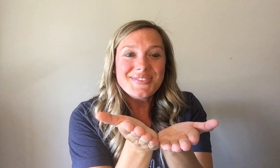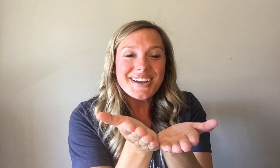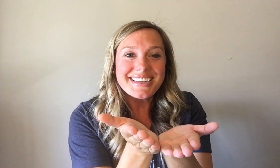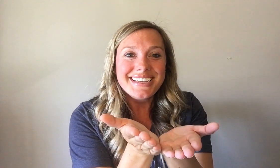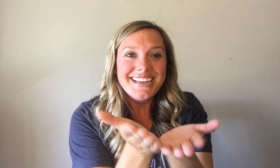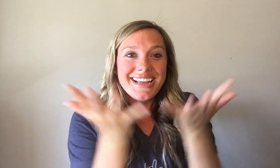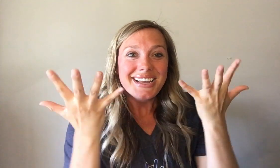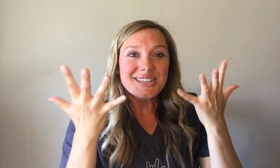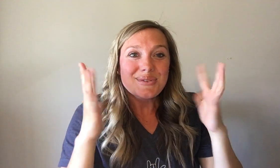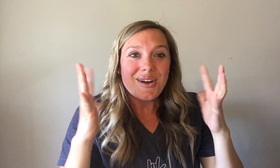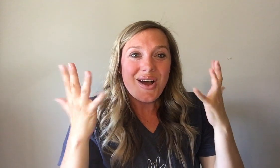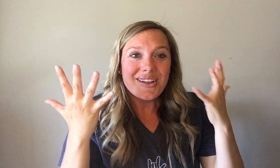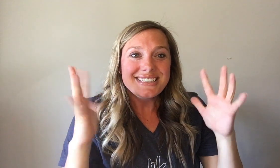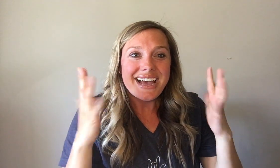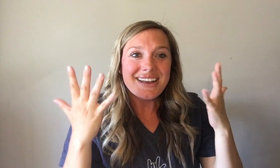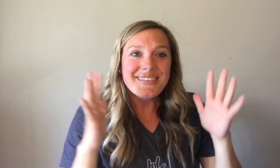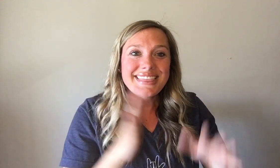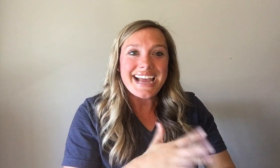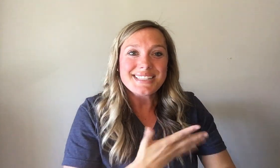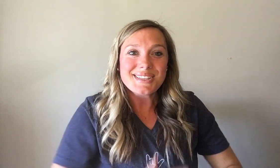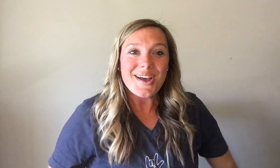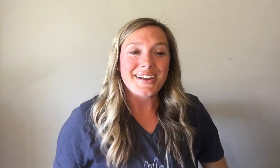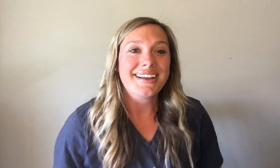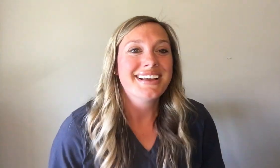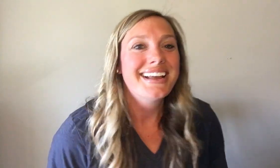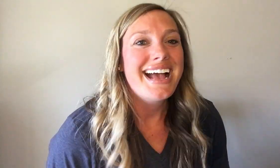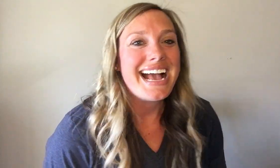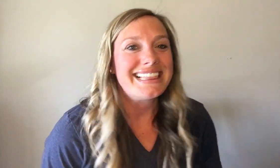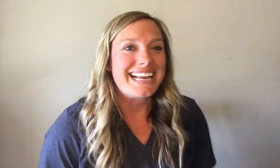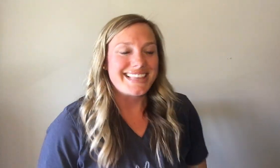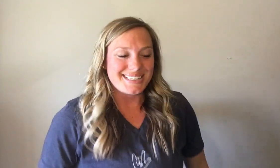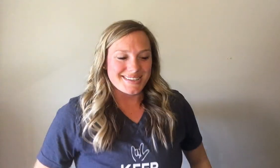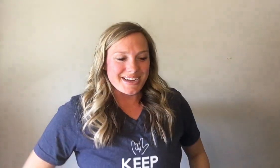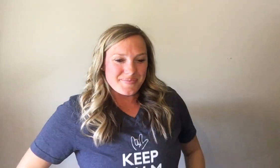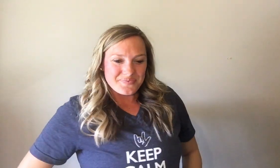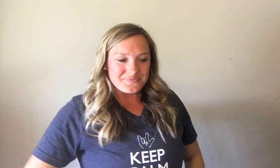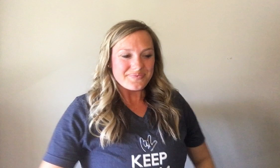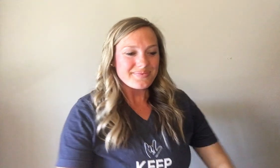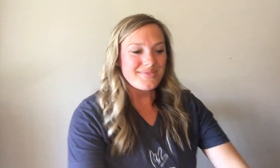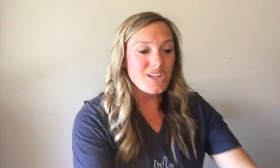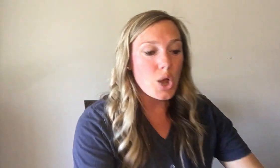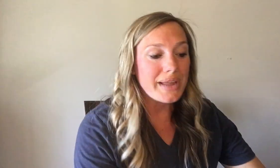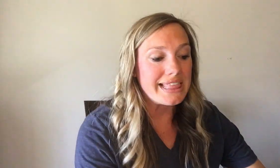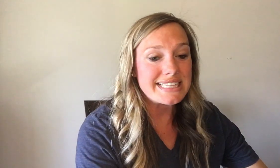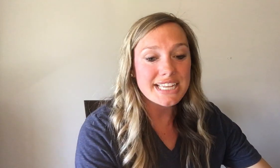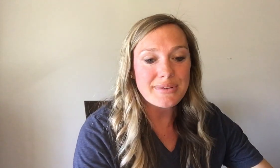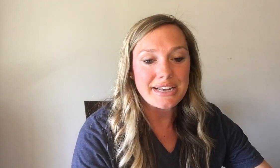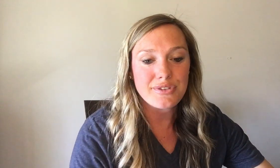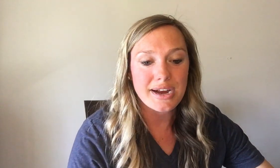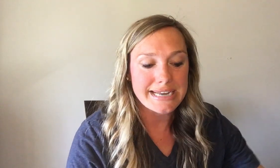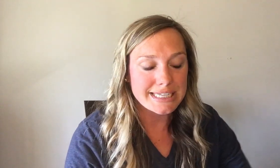book, because we're all done with that song. I like that song. Okay, let's get ready for our next